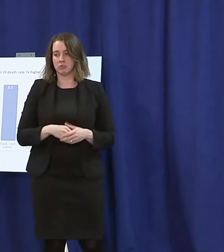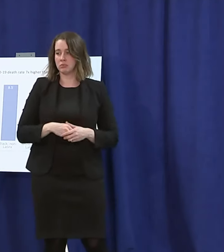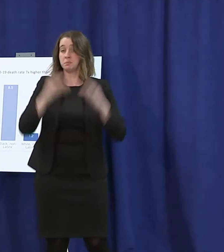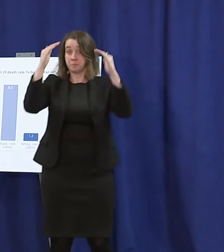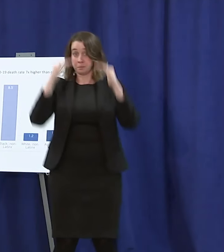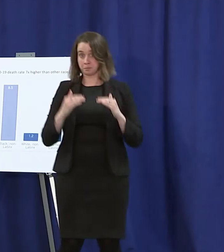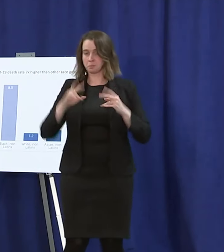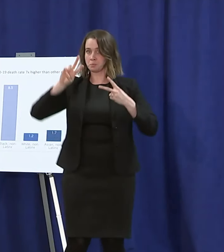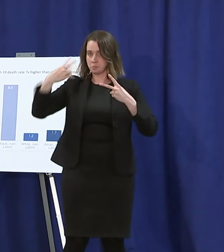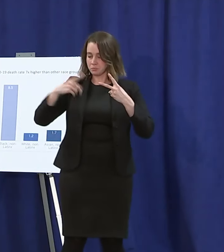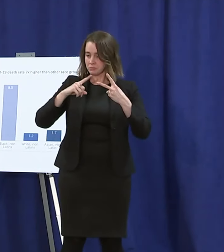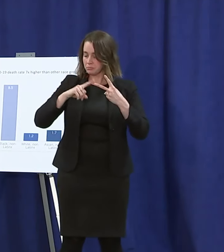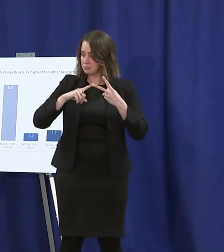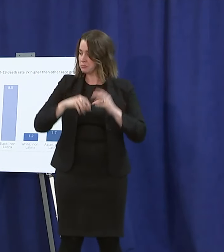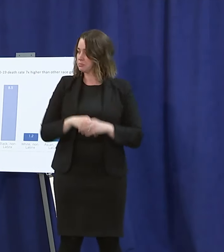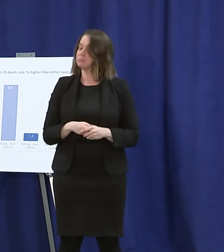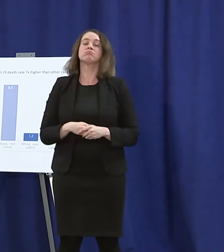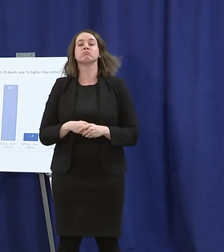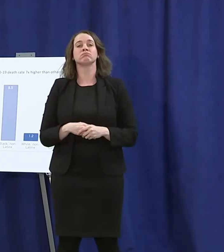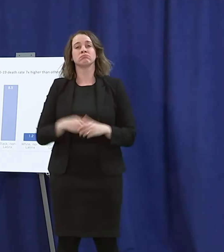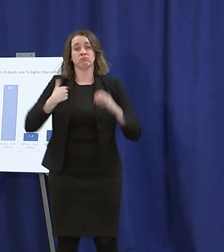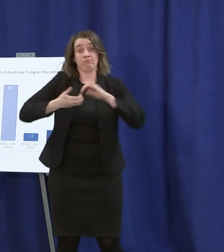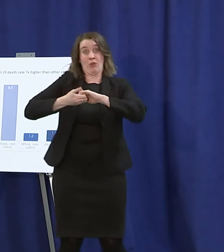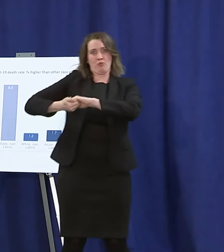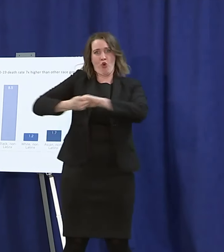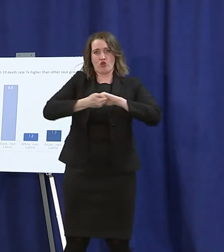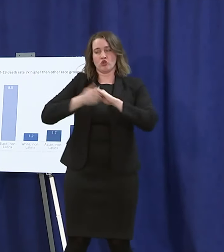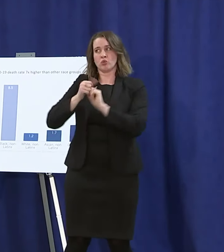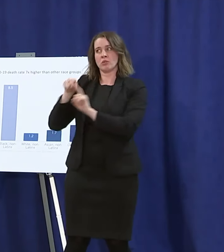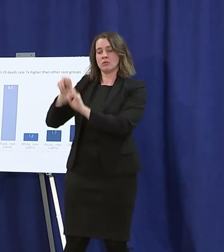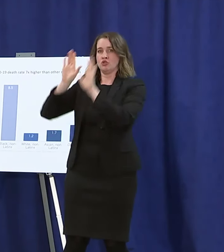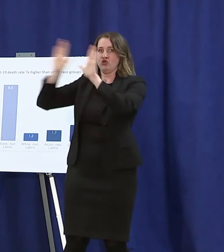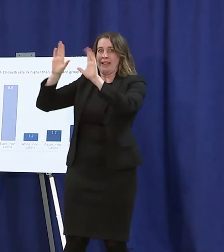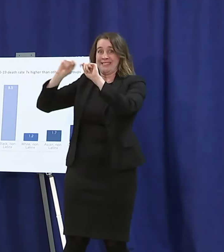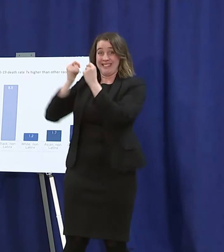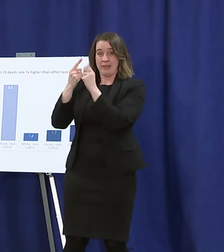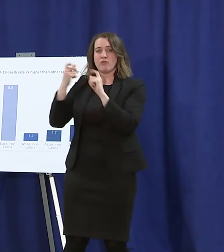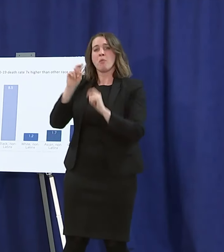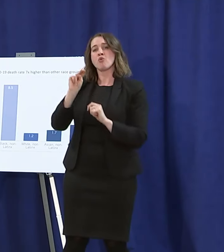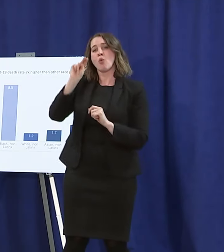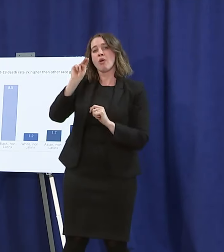Second, in partnership with the great team from Westside